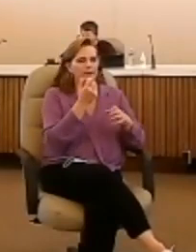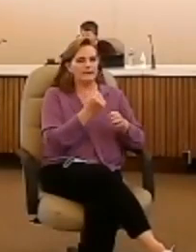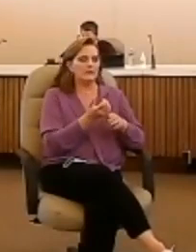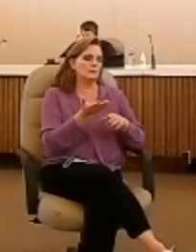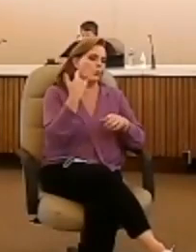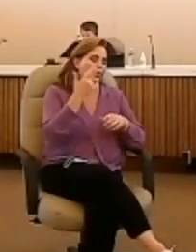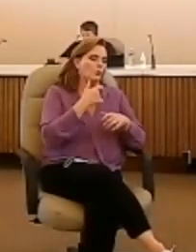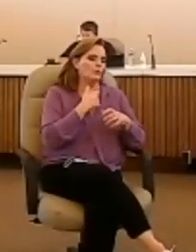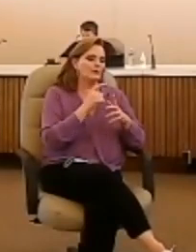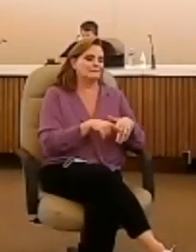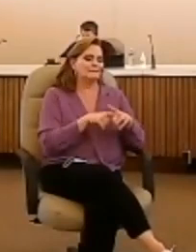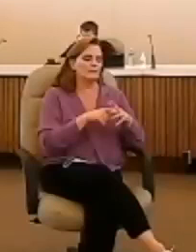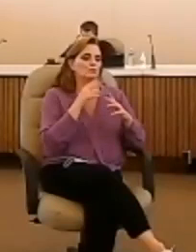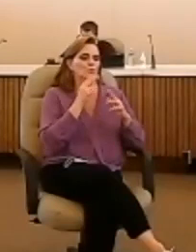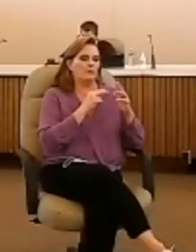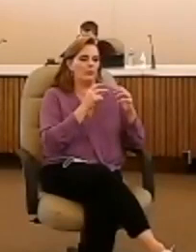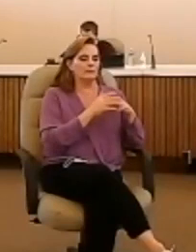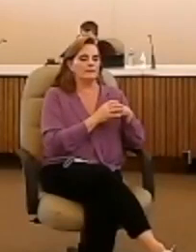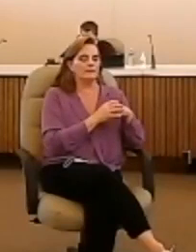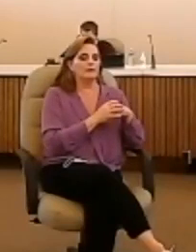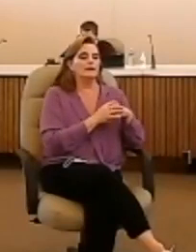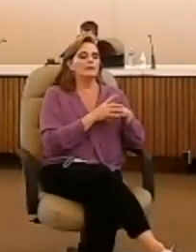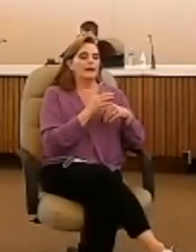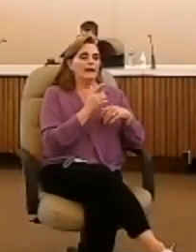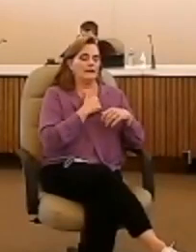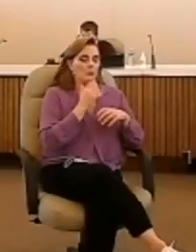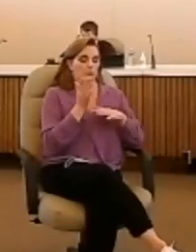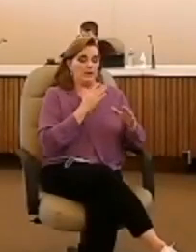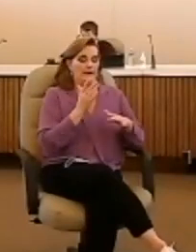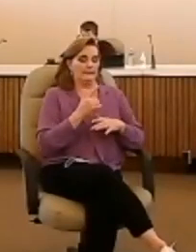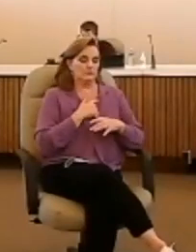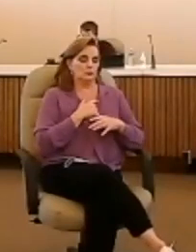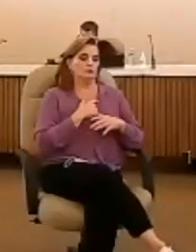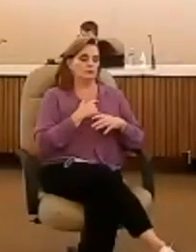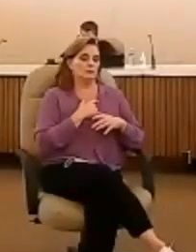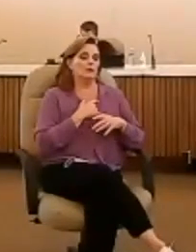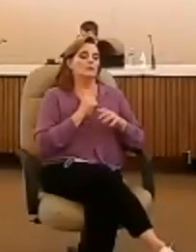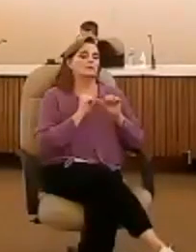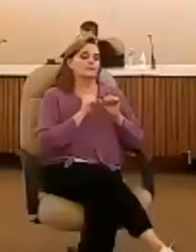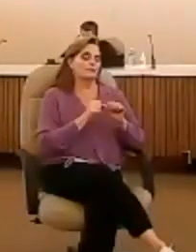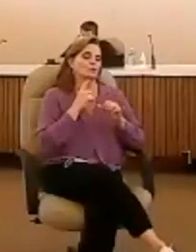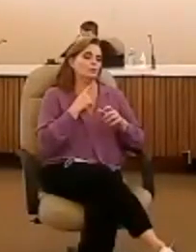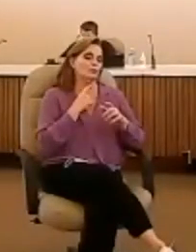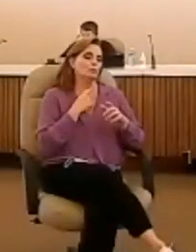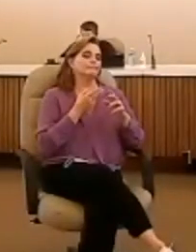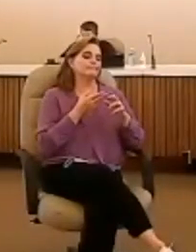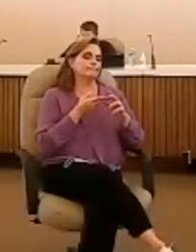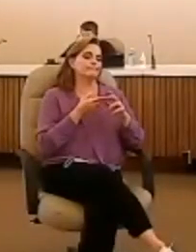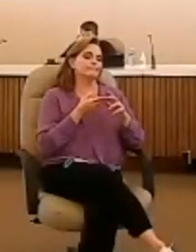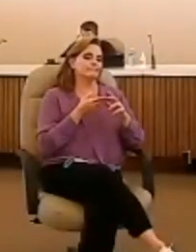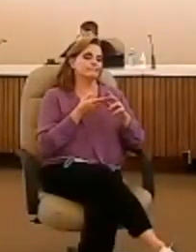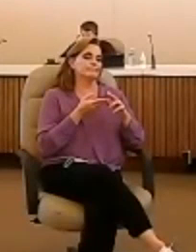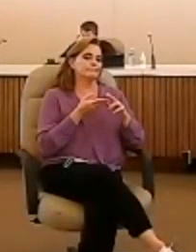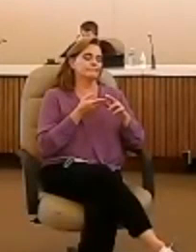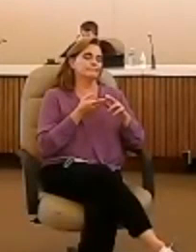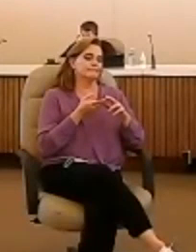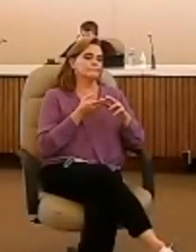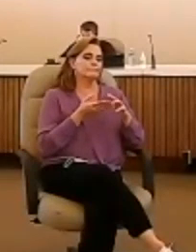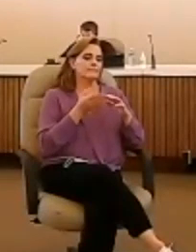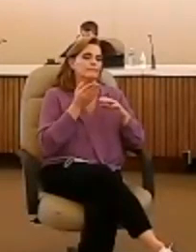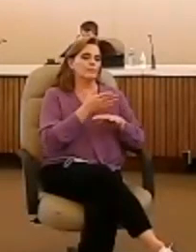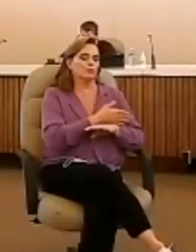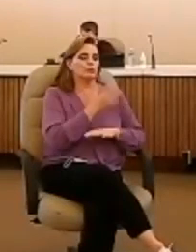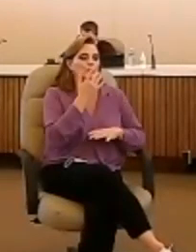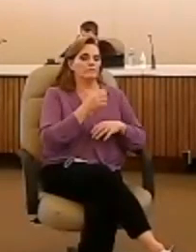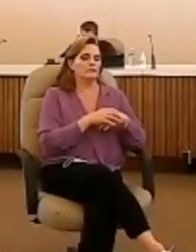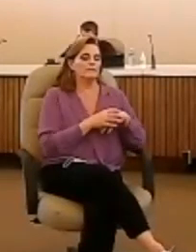it off. And we've been revitalizing the existing complex out at the campus. And the Rinaldis have done an excellent job